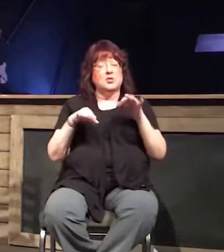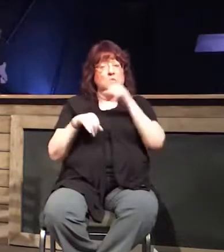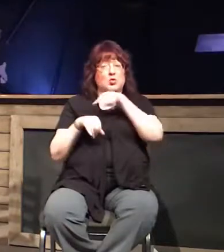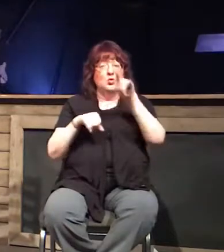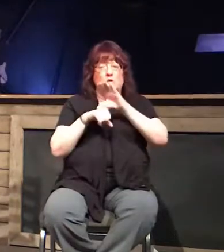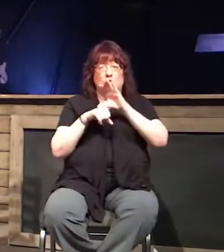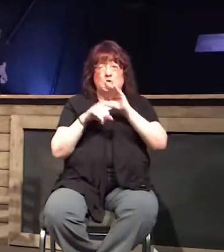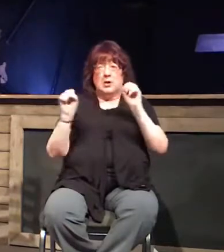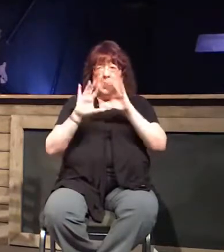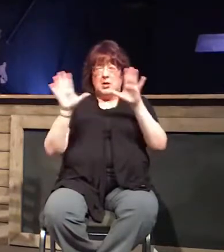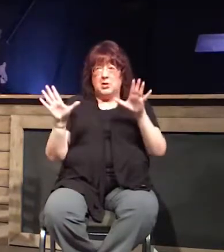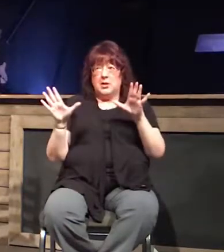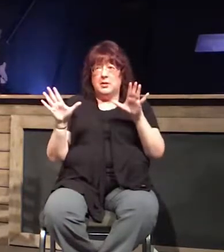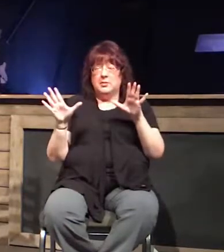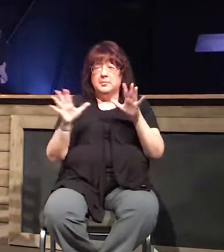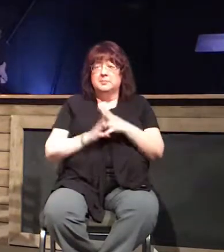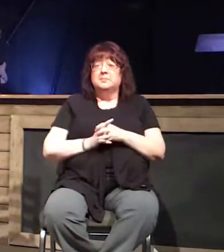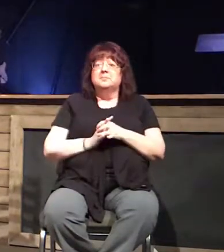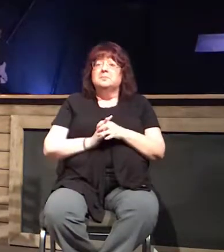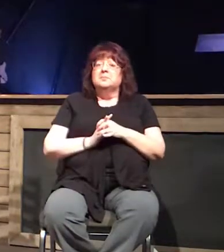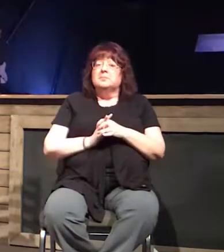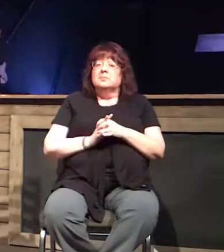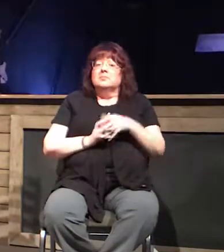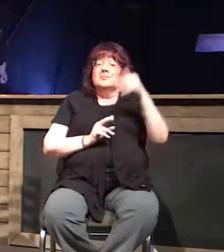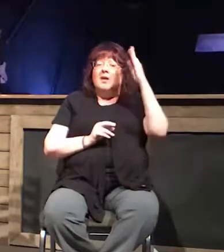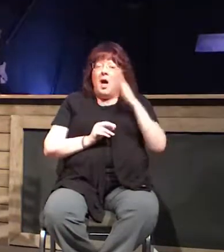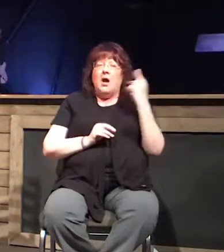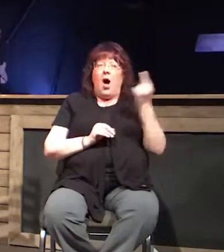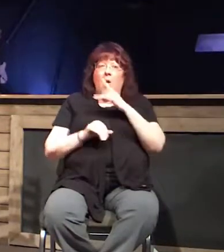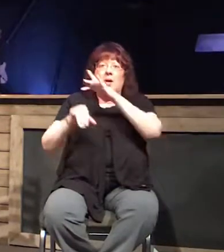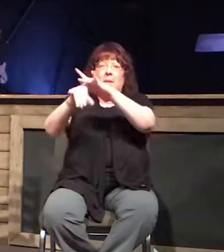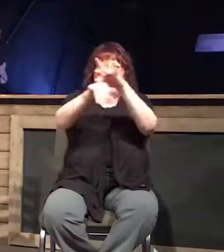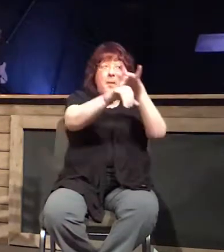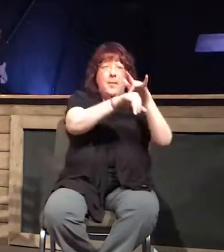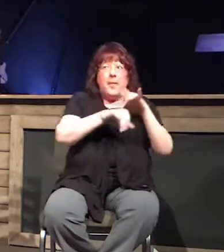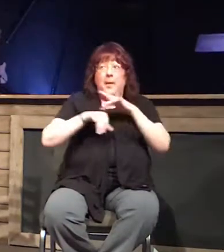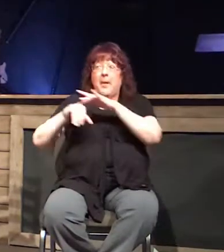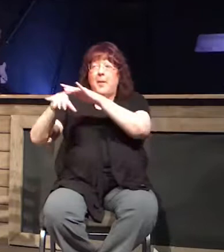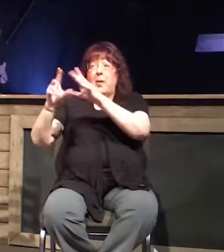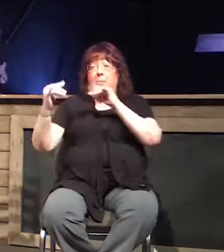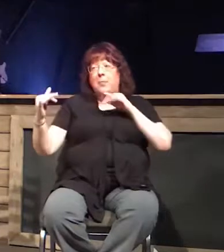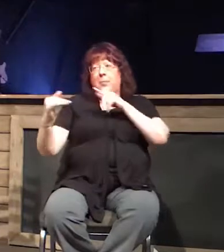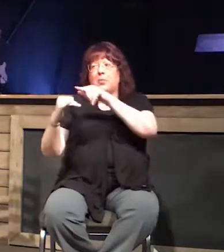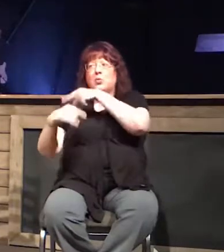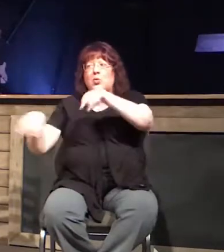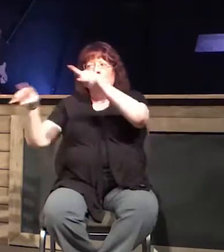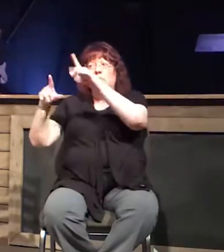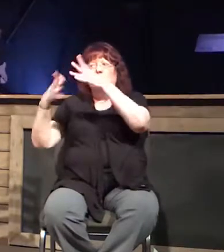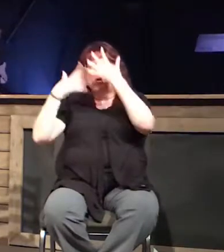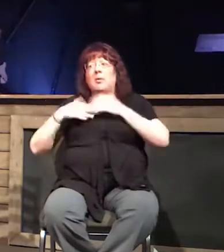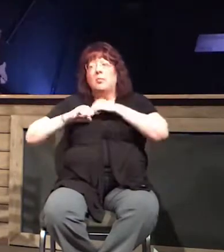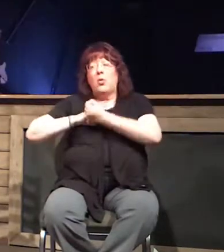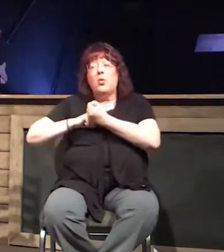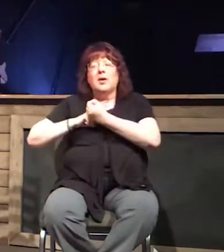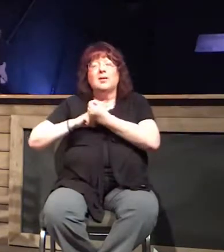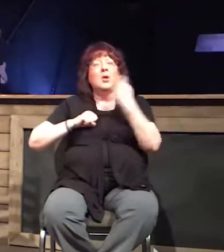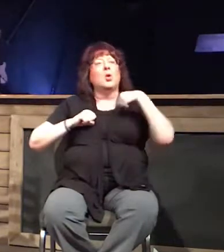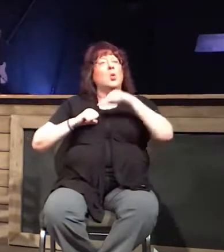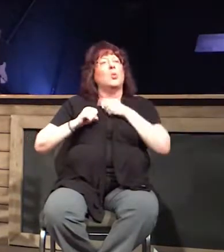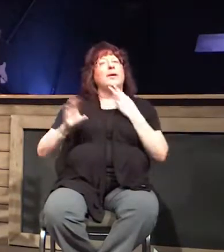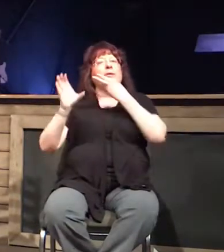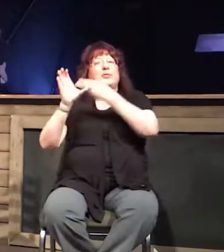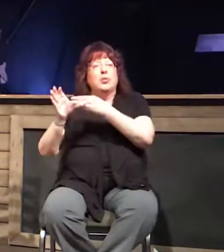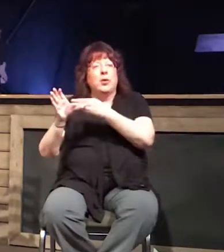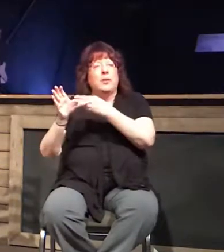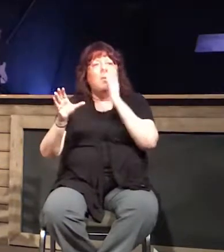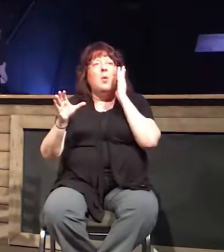church, very, very clearly this morning. God is always moving towards the brokenhearted. And we will always